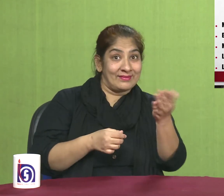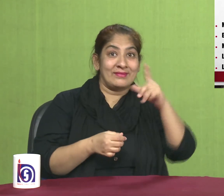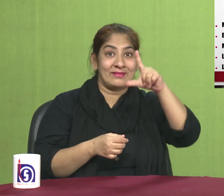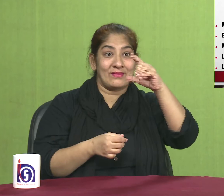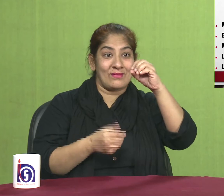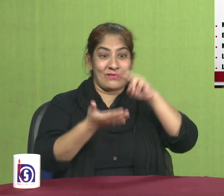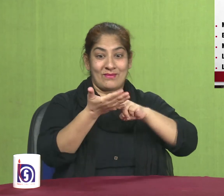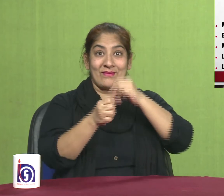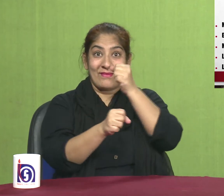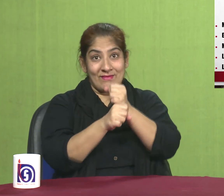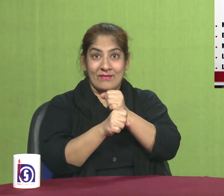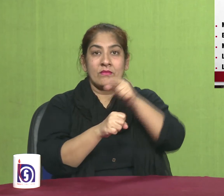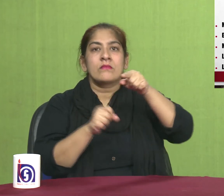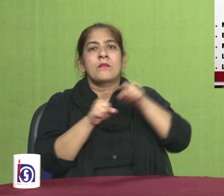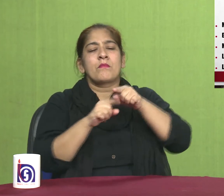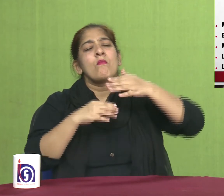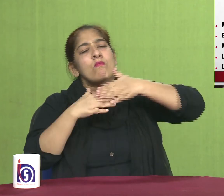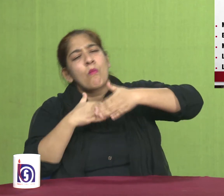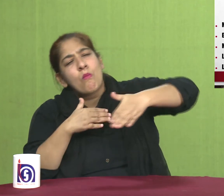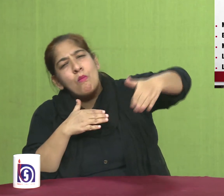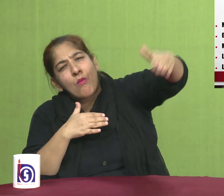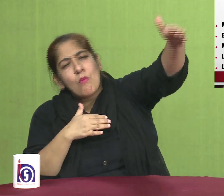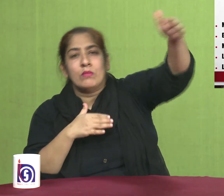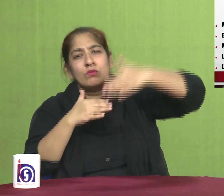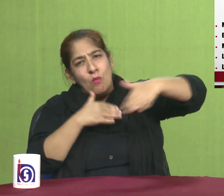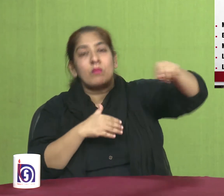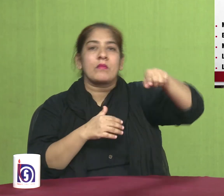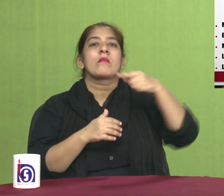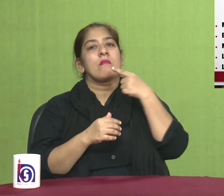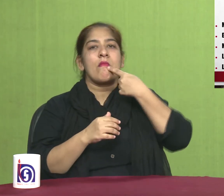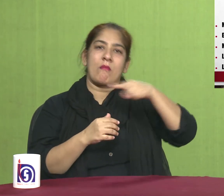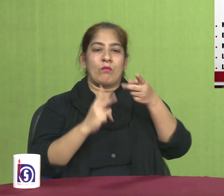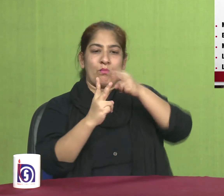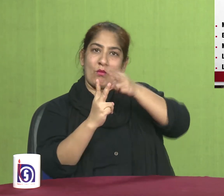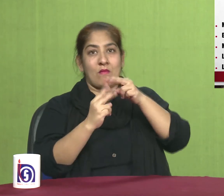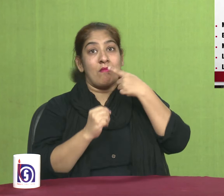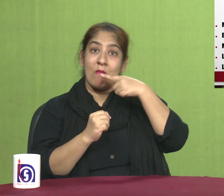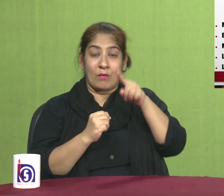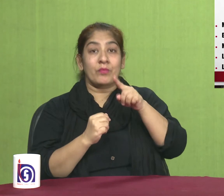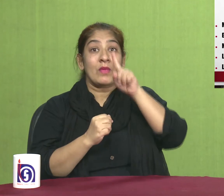and the second is long term finance. For both the